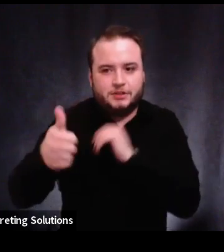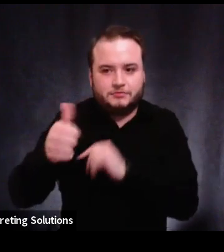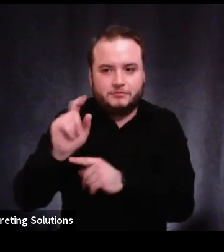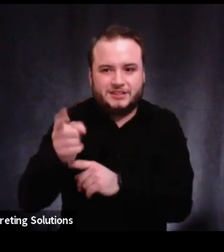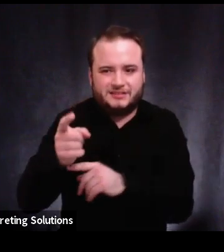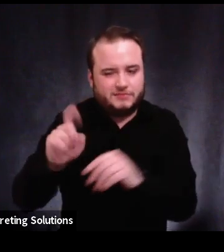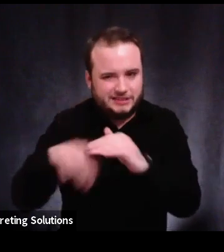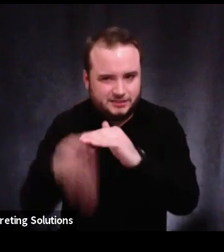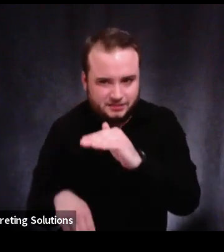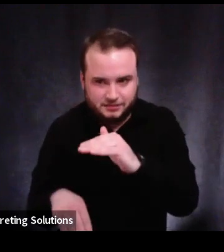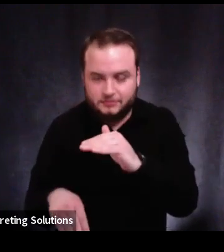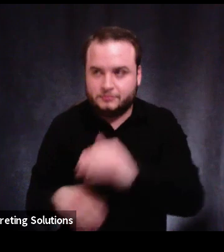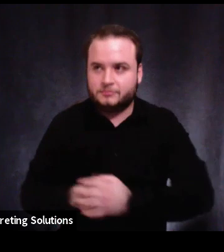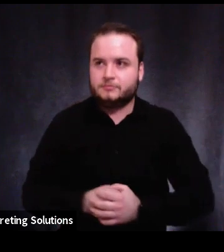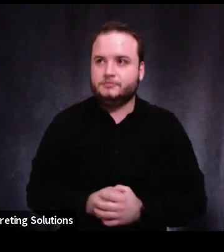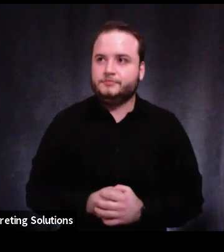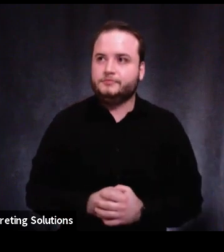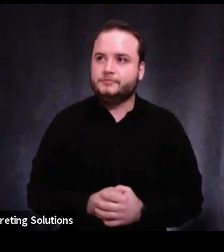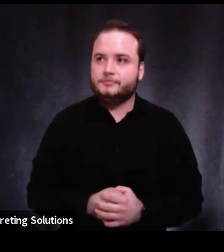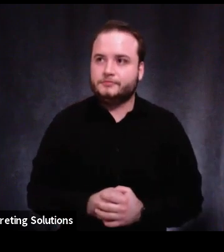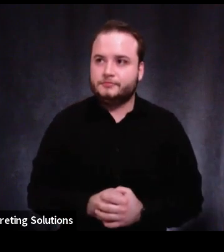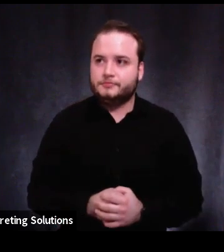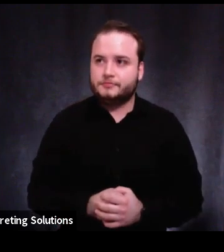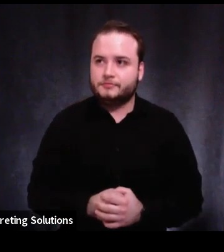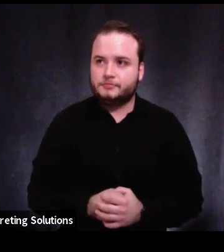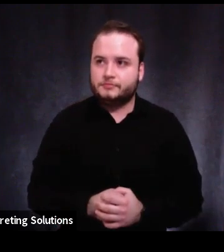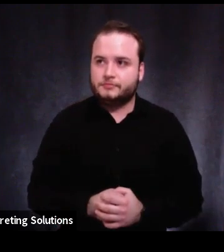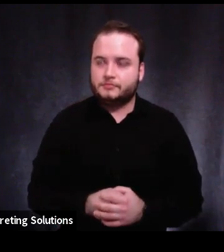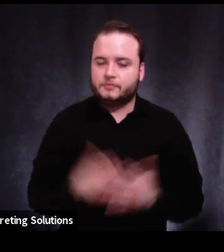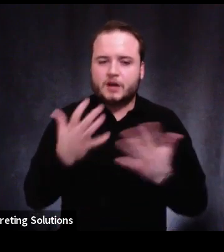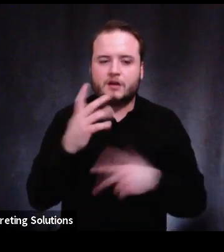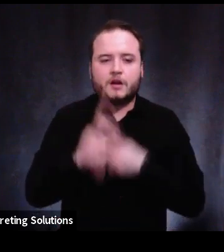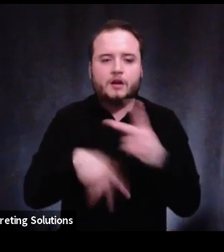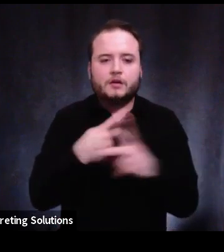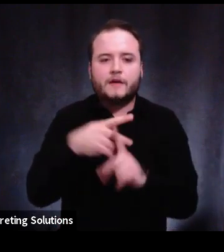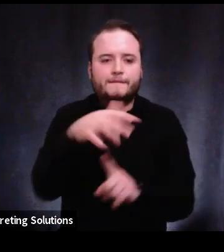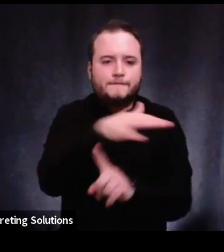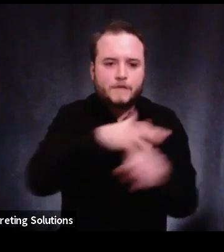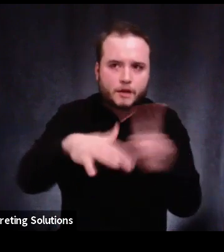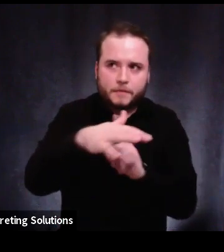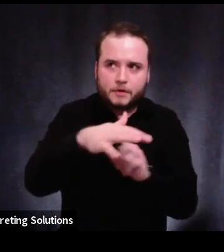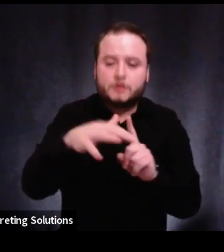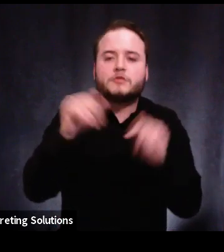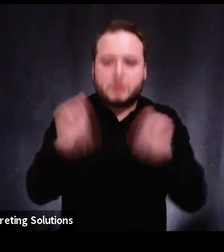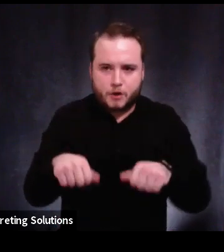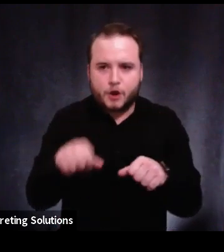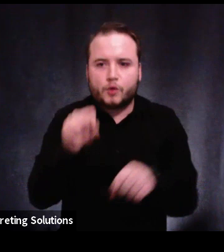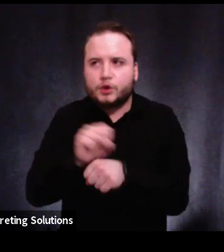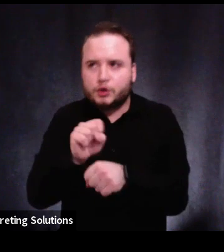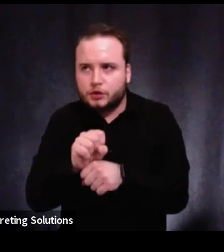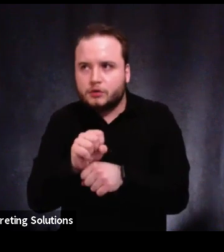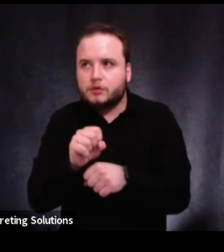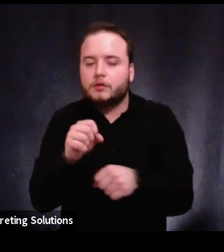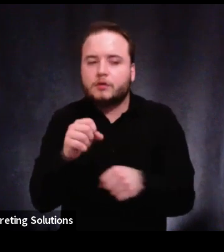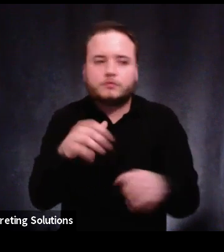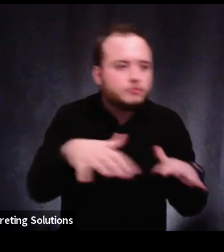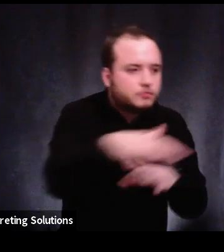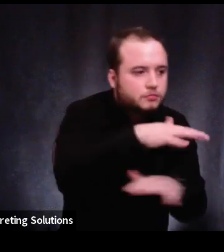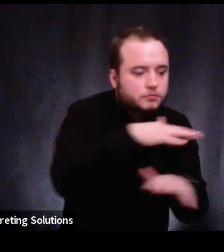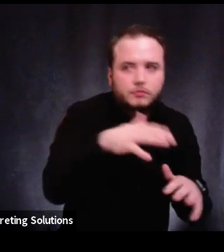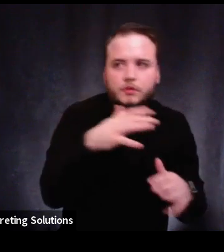themselves to work environments, or commerce being able to